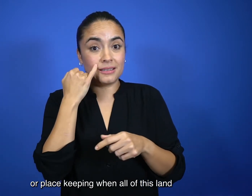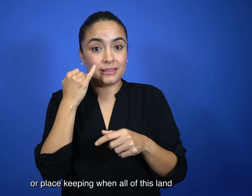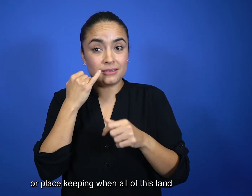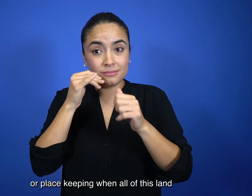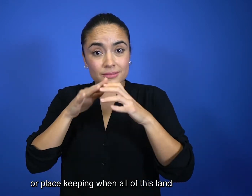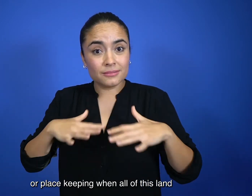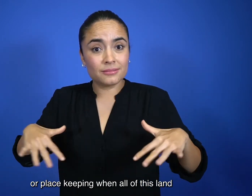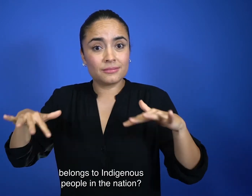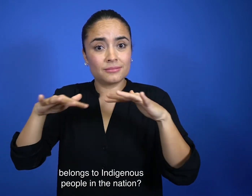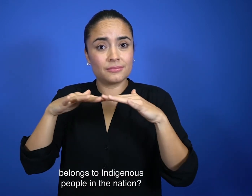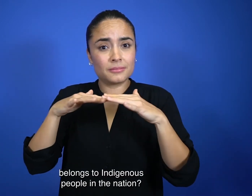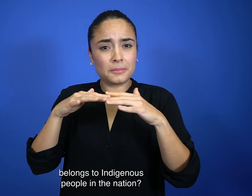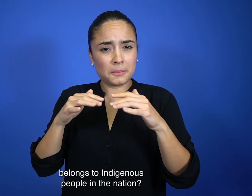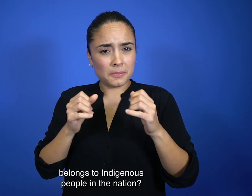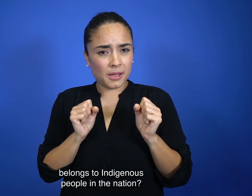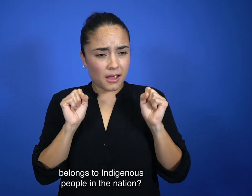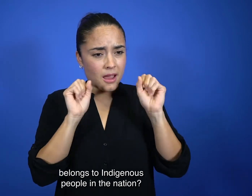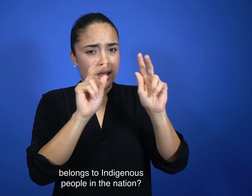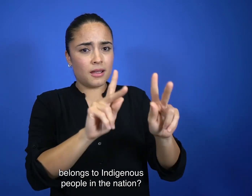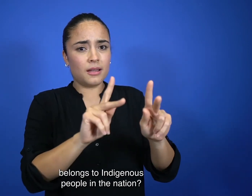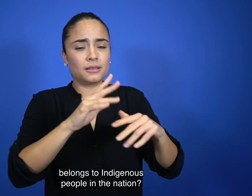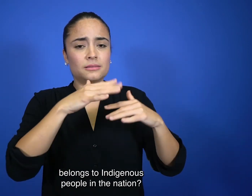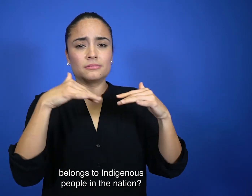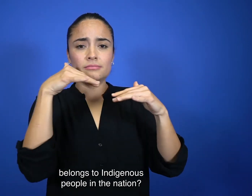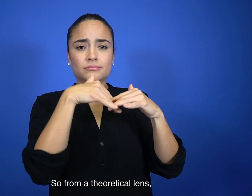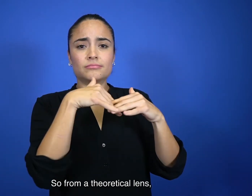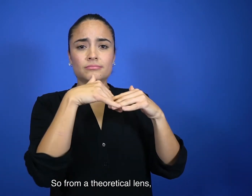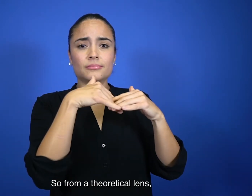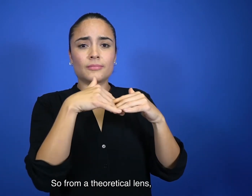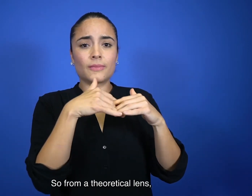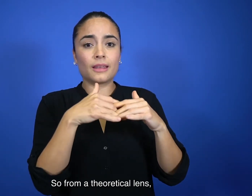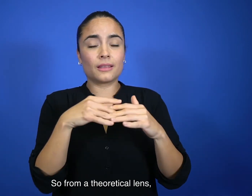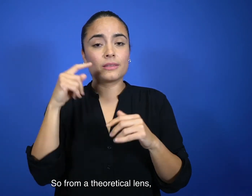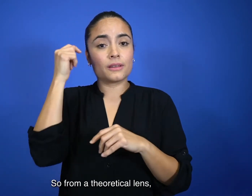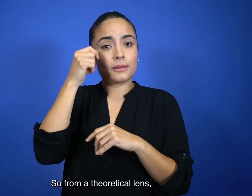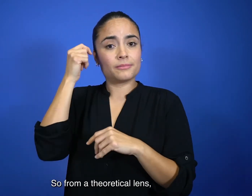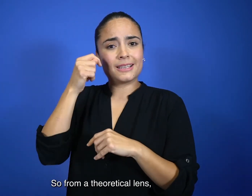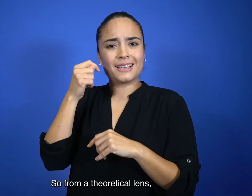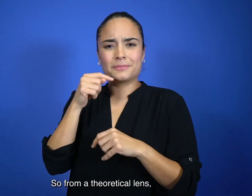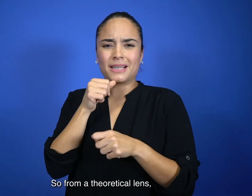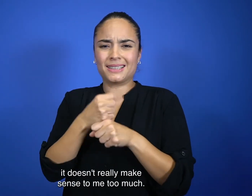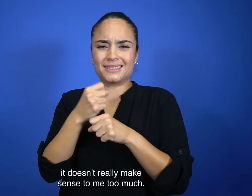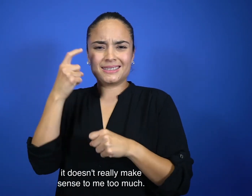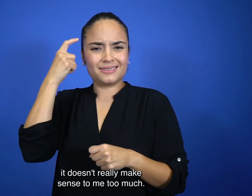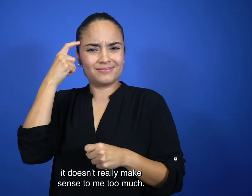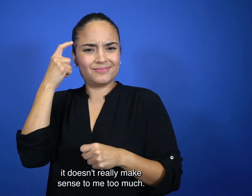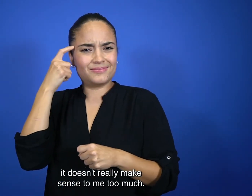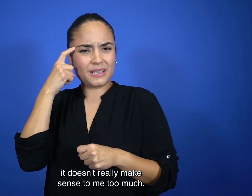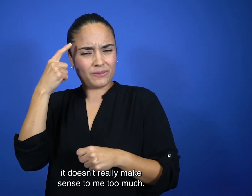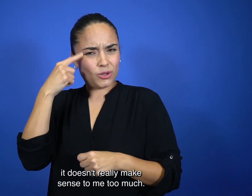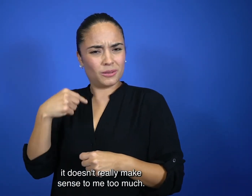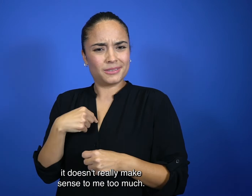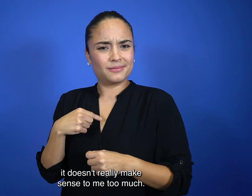land belongs to Indigenous people and the nations? So from a theoretical lens, it doesn't really make sense to me too